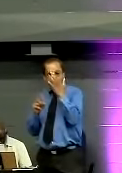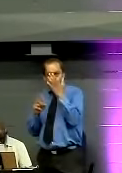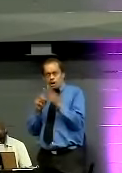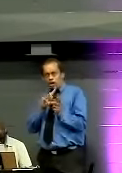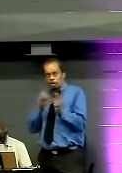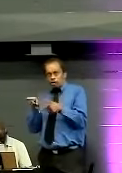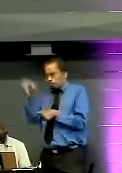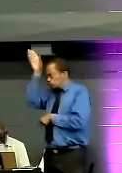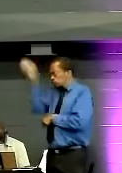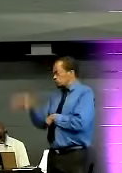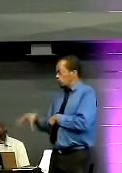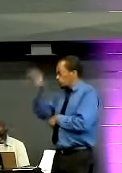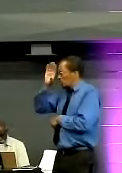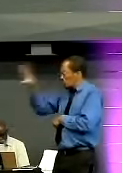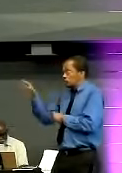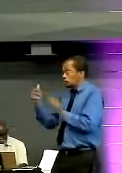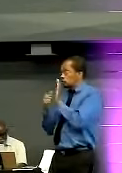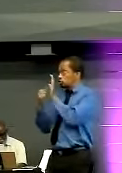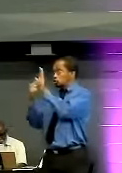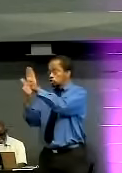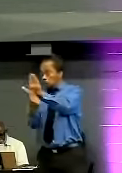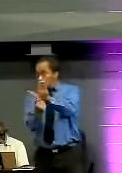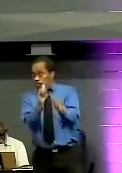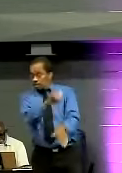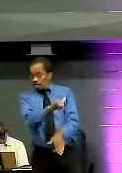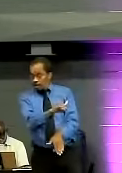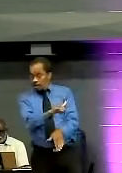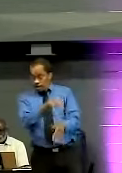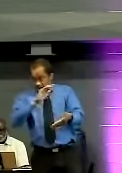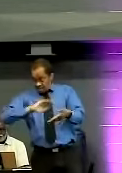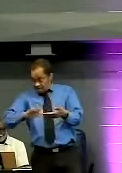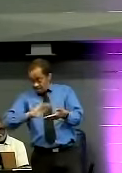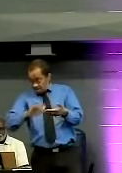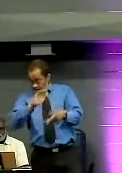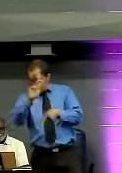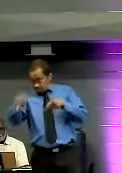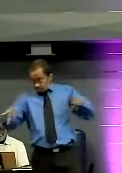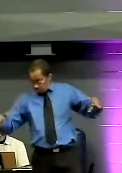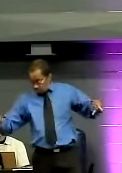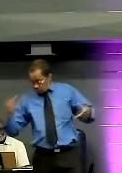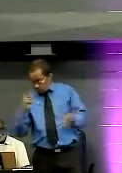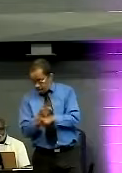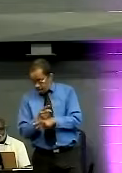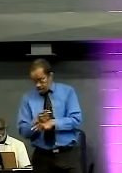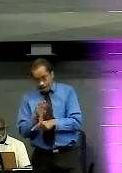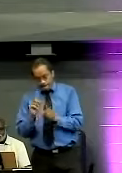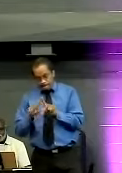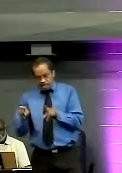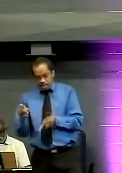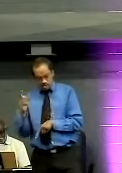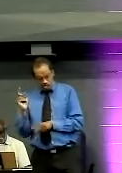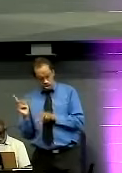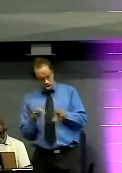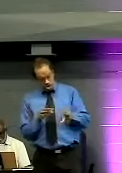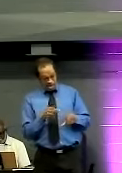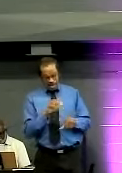the cross where he models it. He forgives everybody. But then we get to Acts and